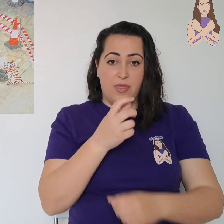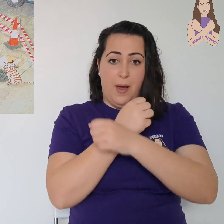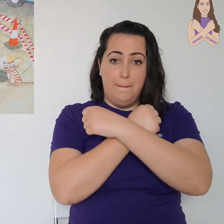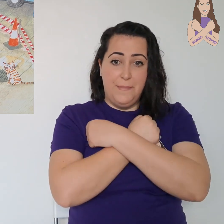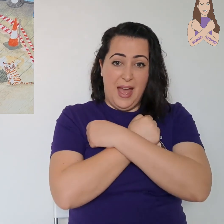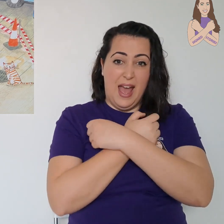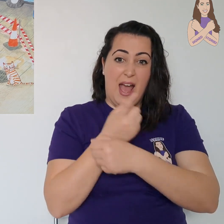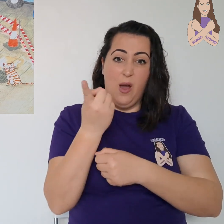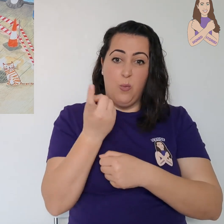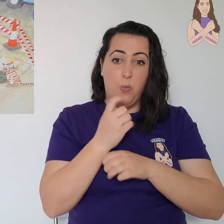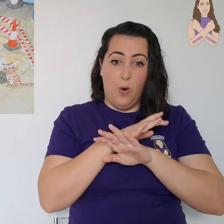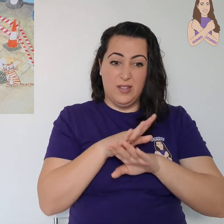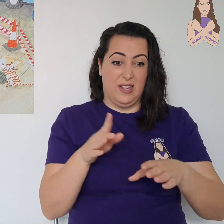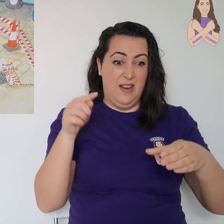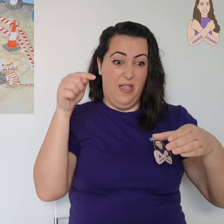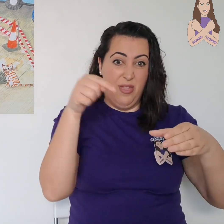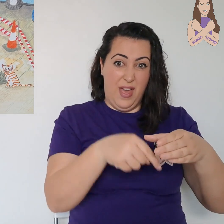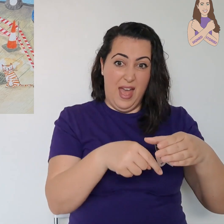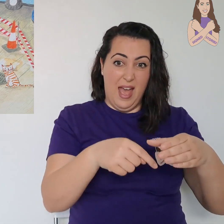the bear wasn't there.